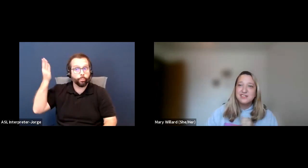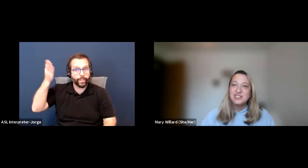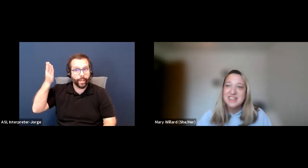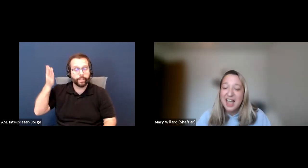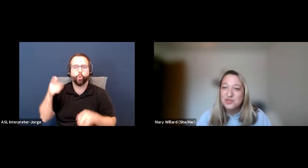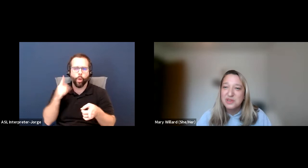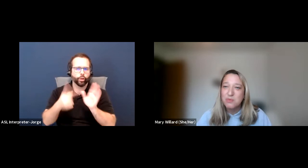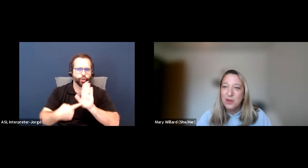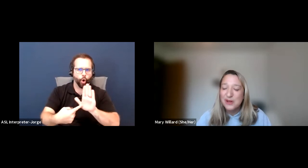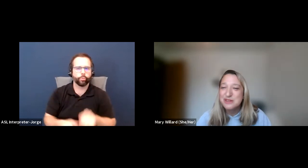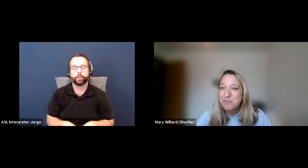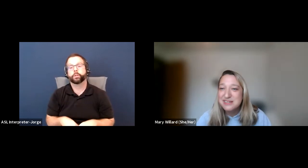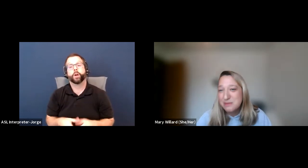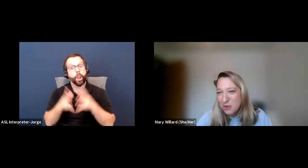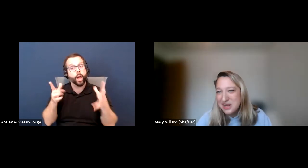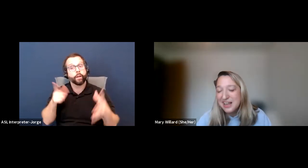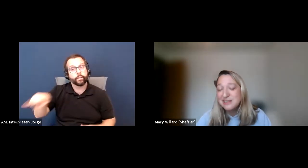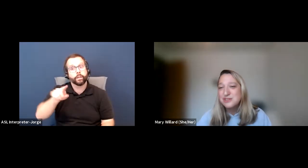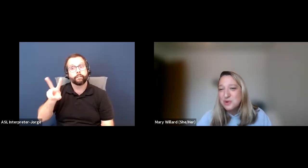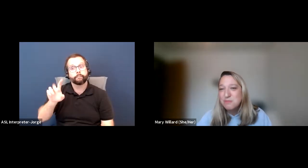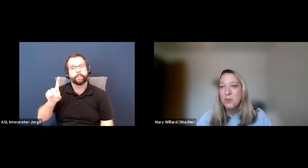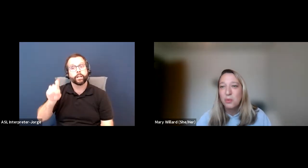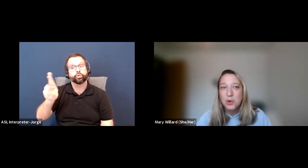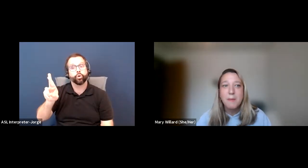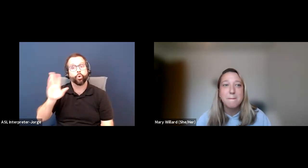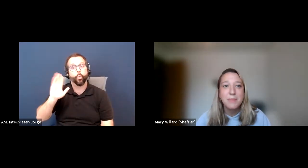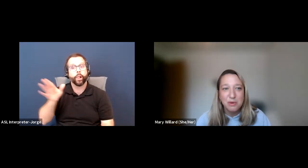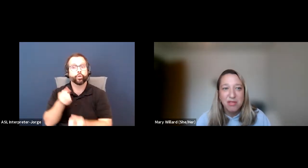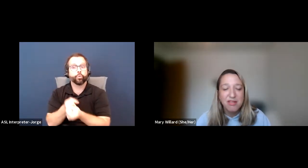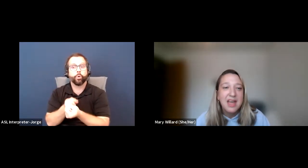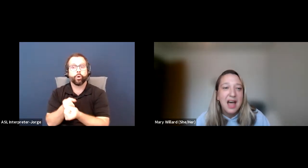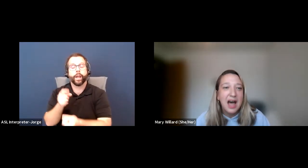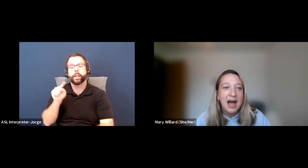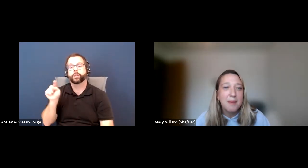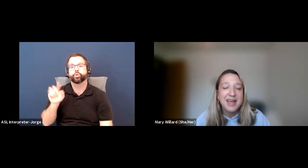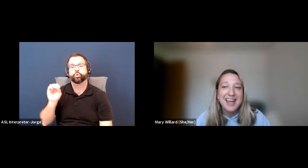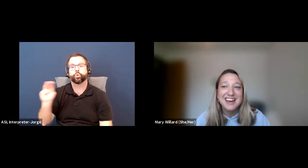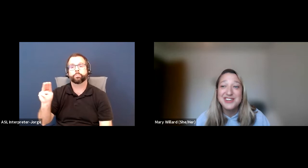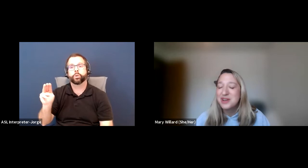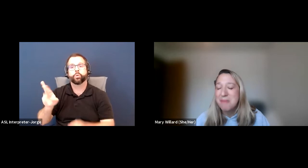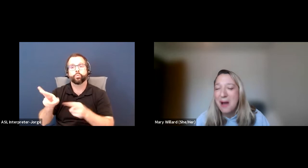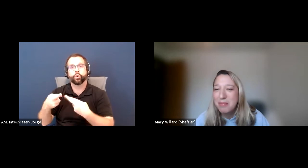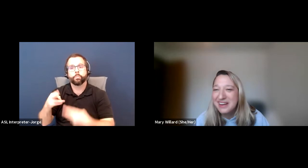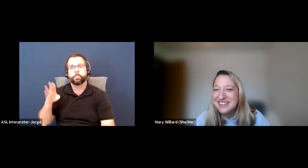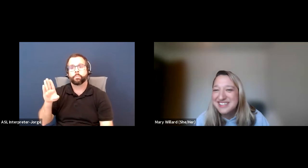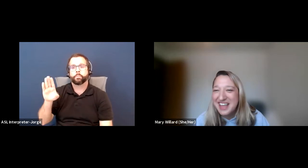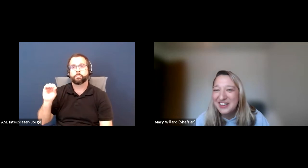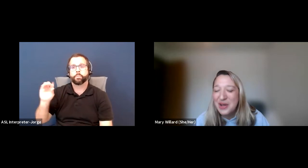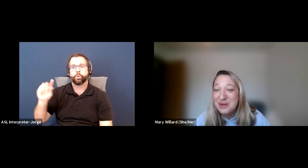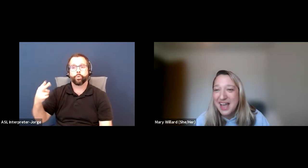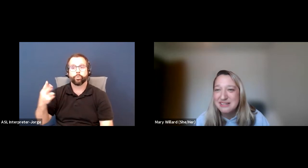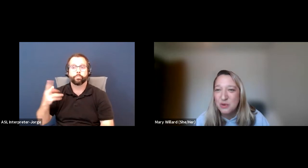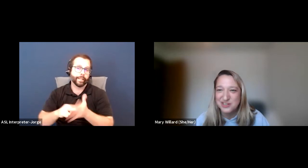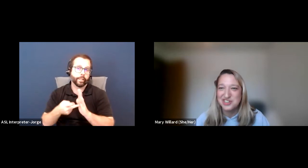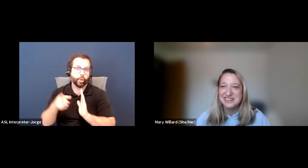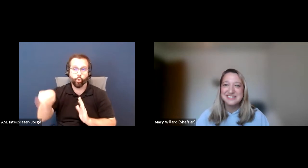our vendors actually will also be supporting a Zoom room booth. And you can pop in and say hello